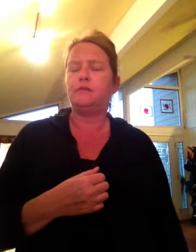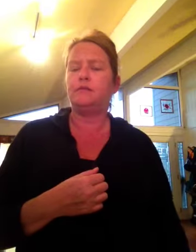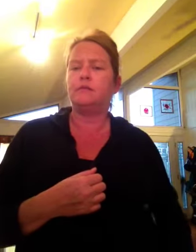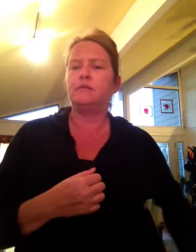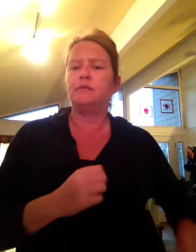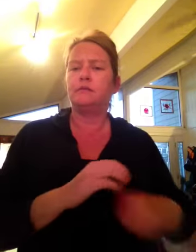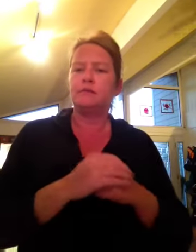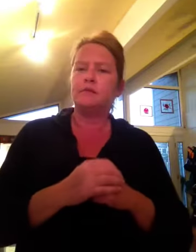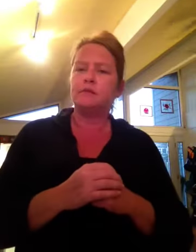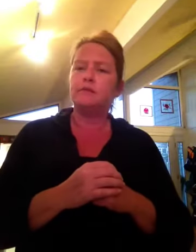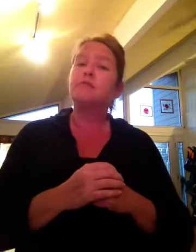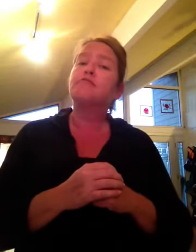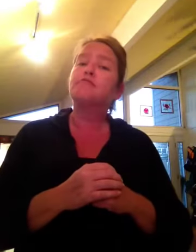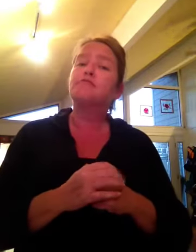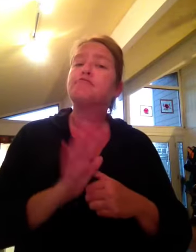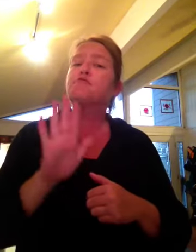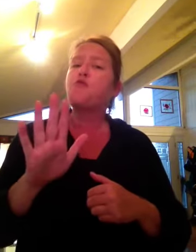And what are your monthly bills for the home?